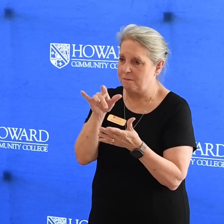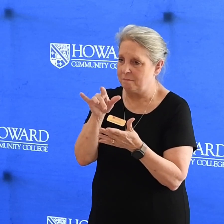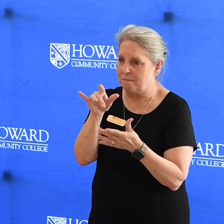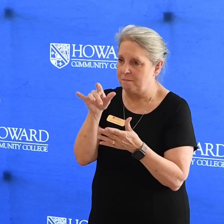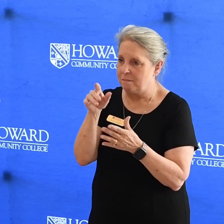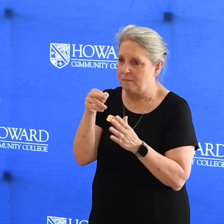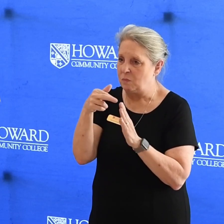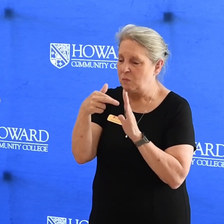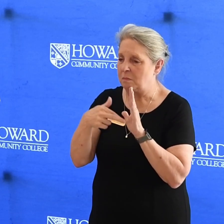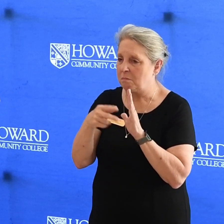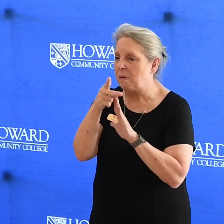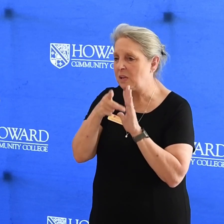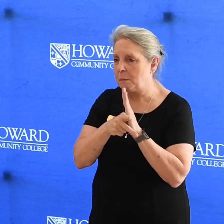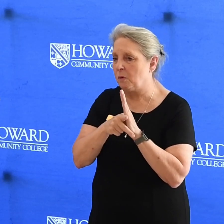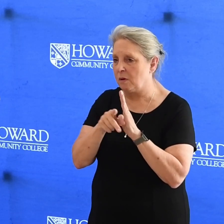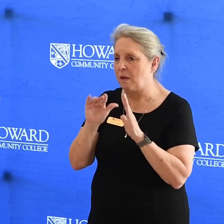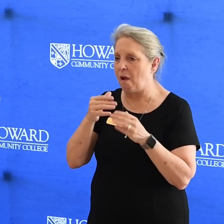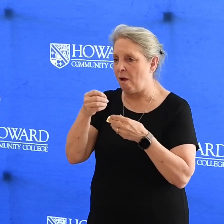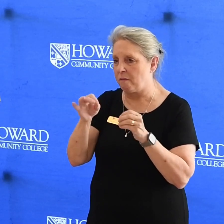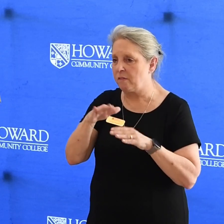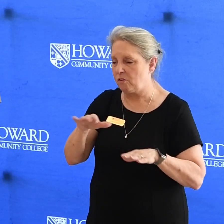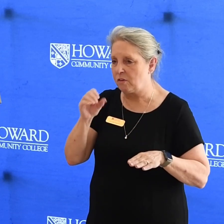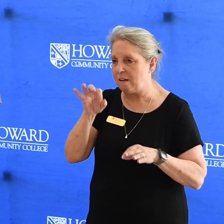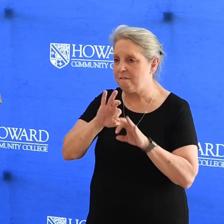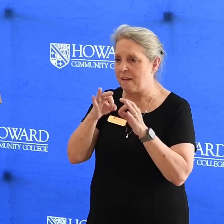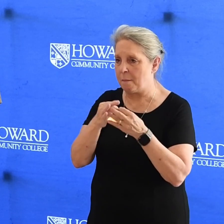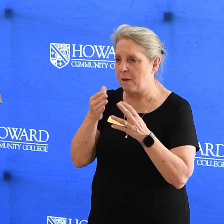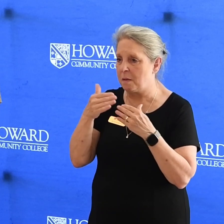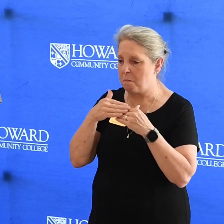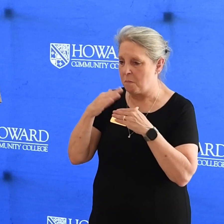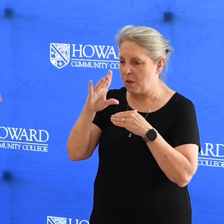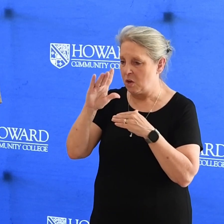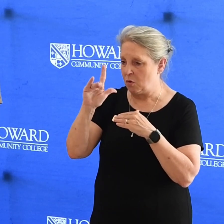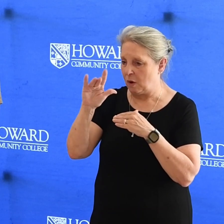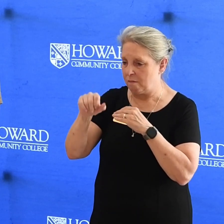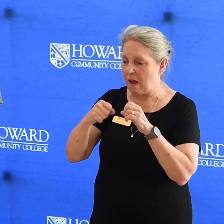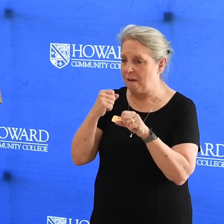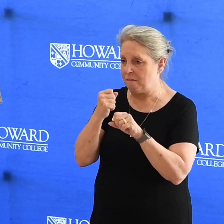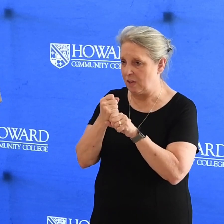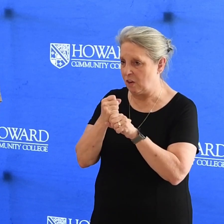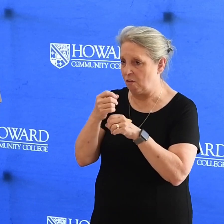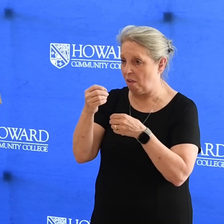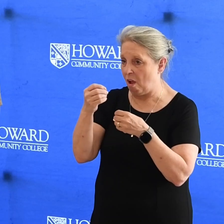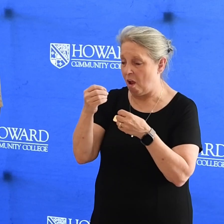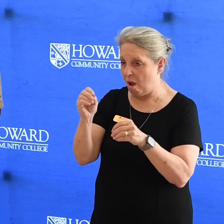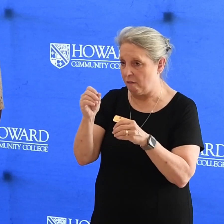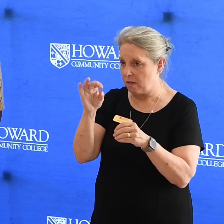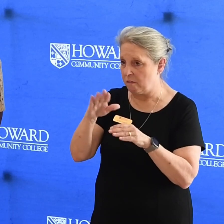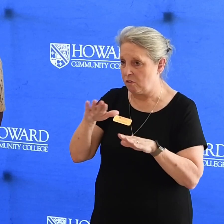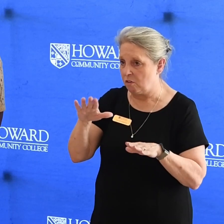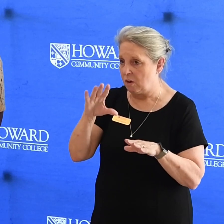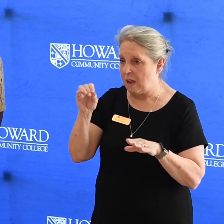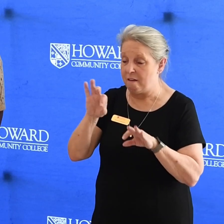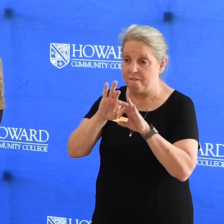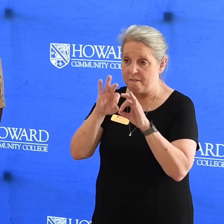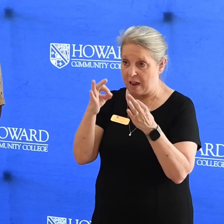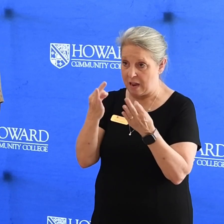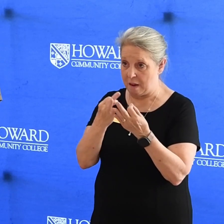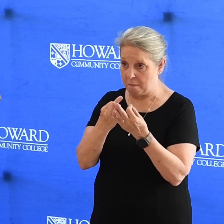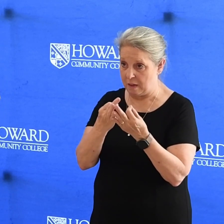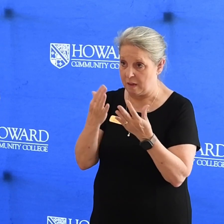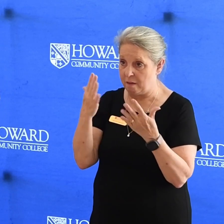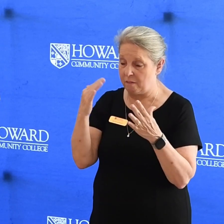of Children and Families. For over 25 years, the Office of Children and Families